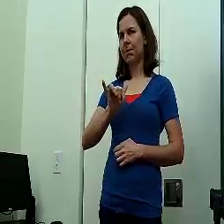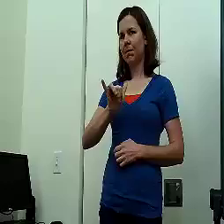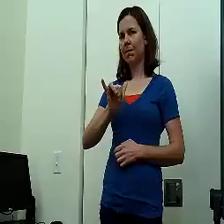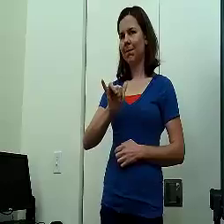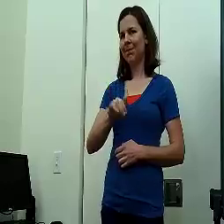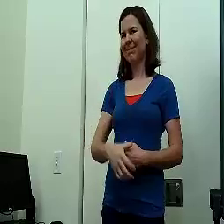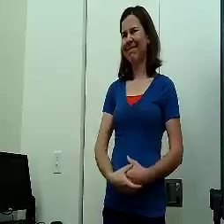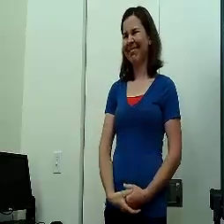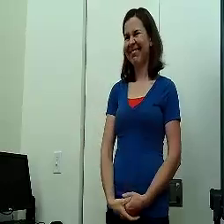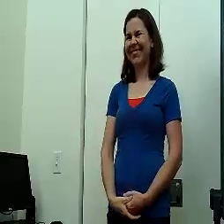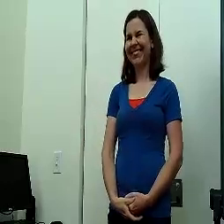Mm-hmm.